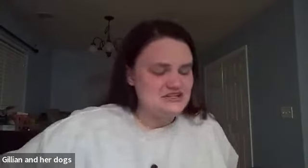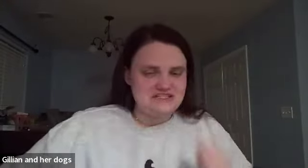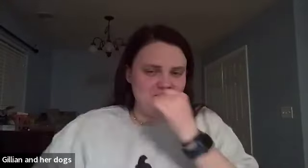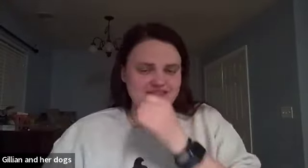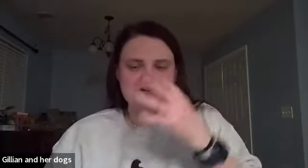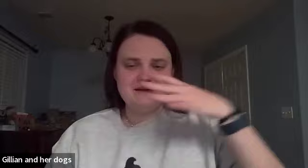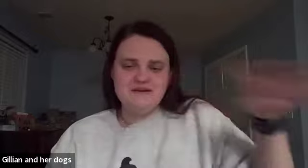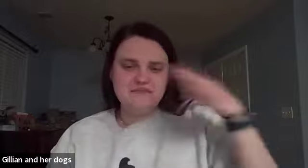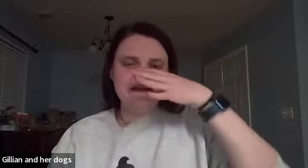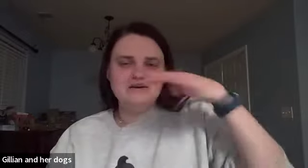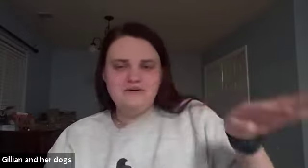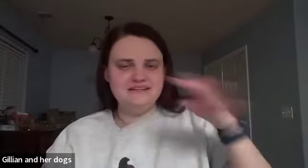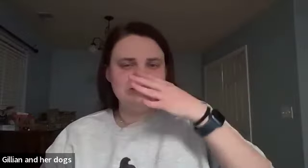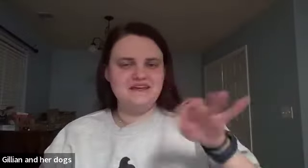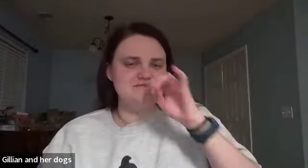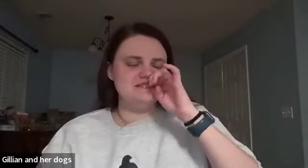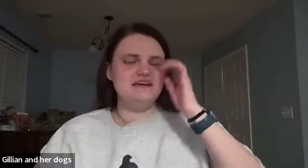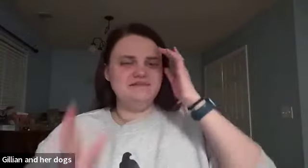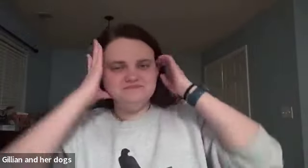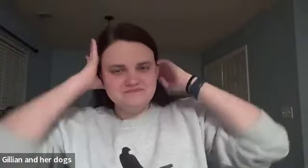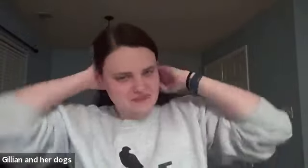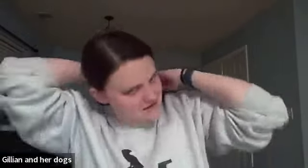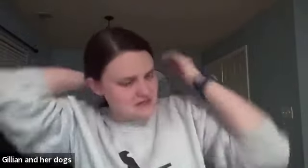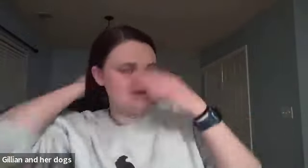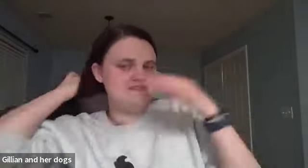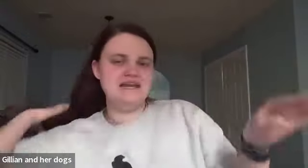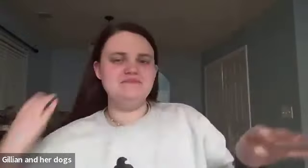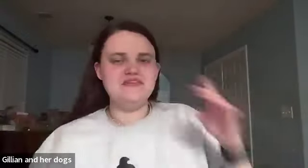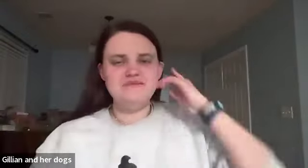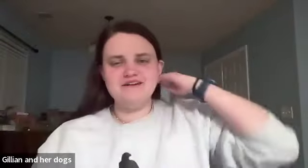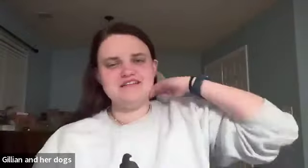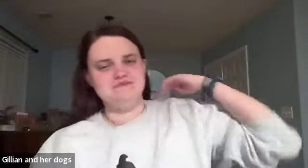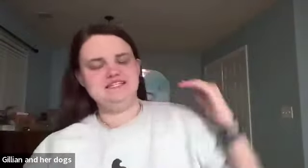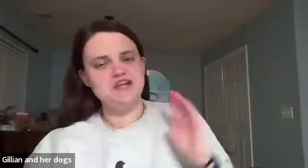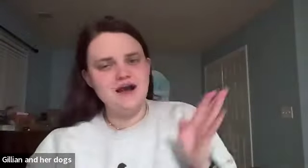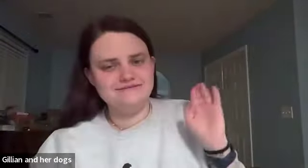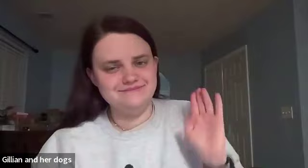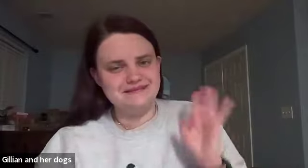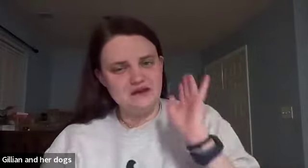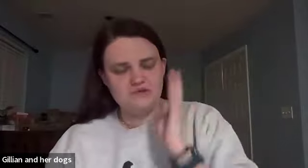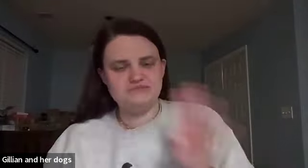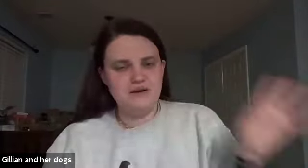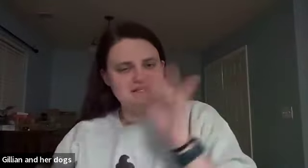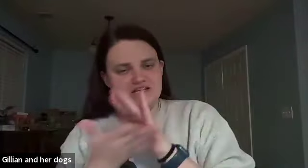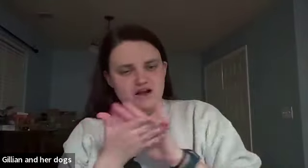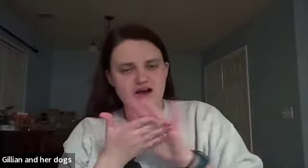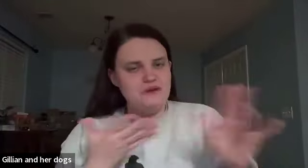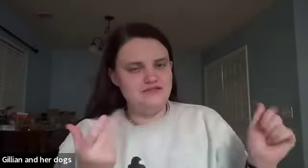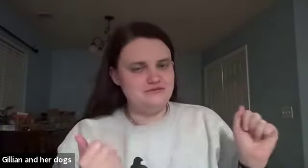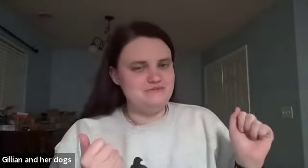an interesting one. So every time I think about ignoring something, I'm just like, the amount of times I've said it, but then the amount of times it's not gone way through